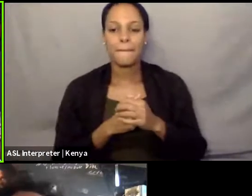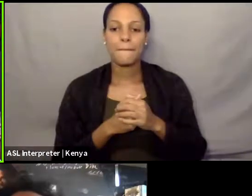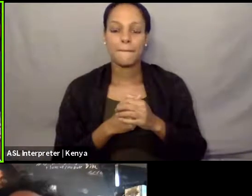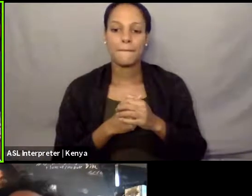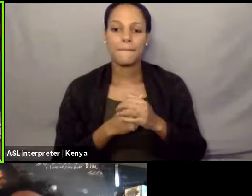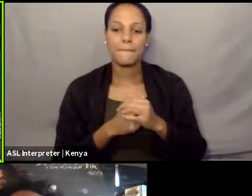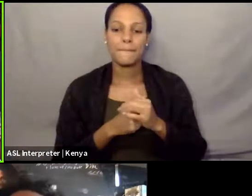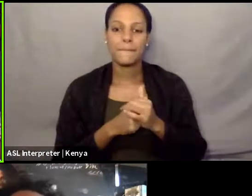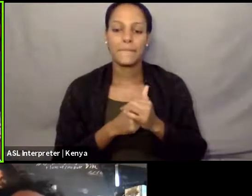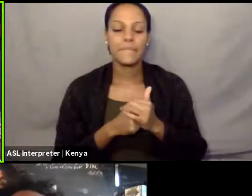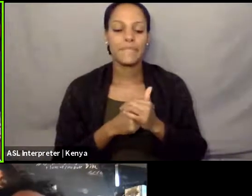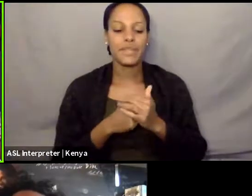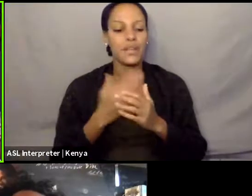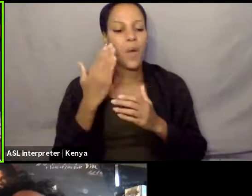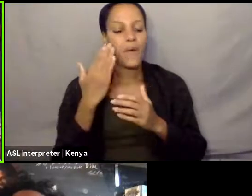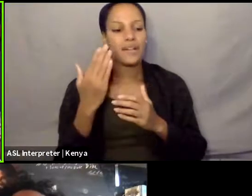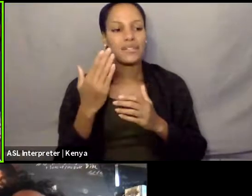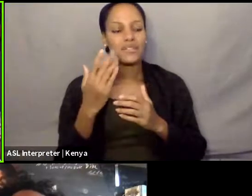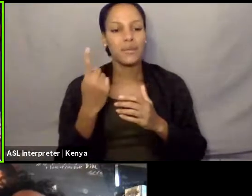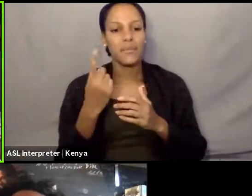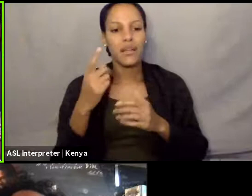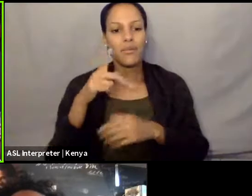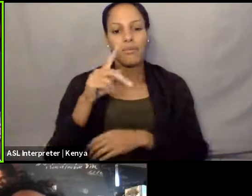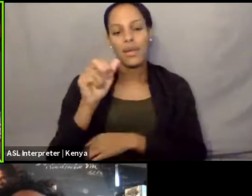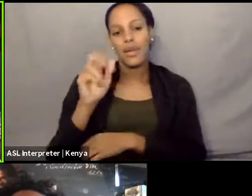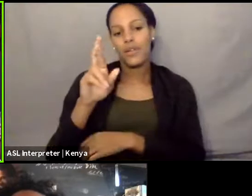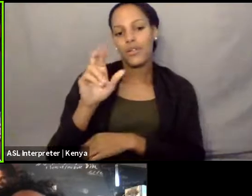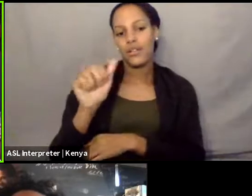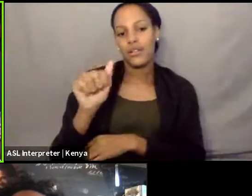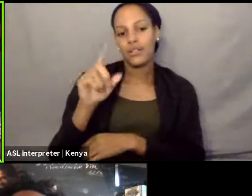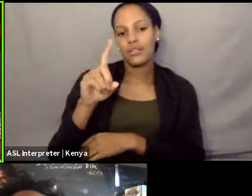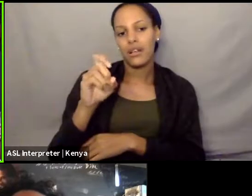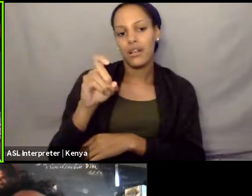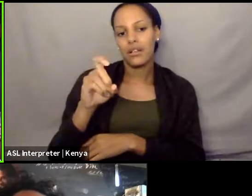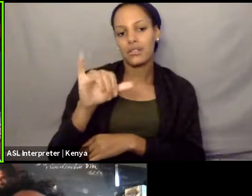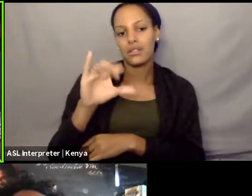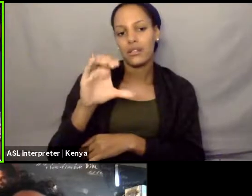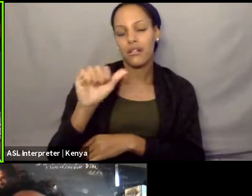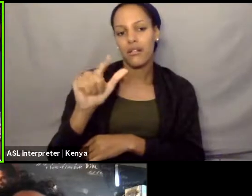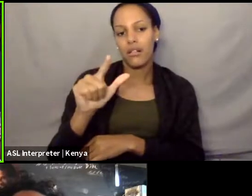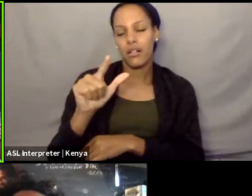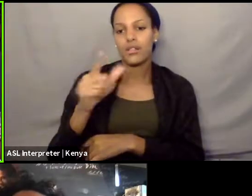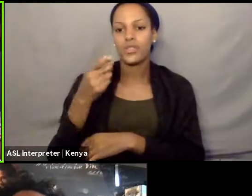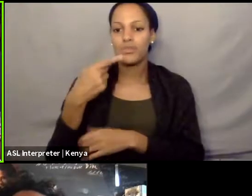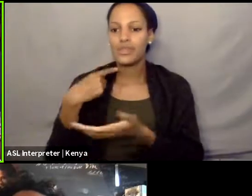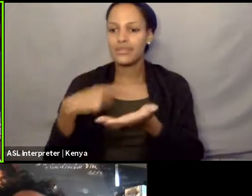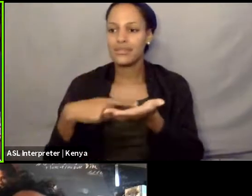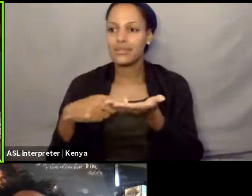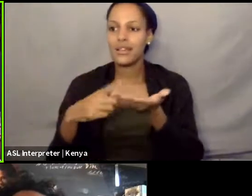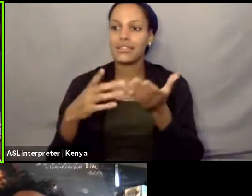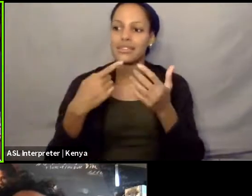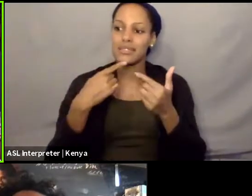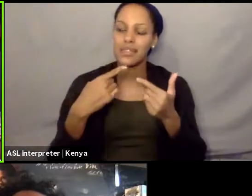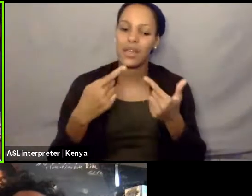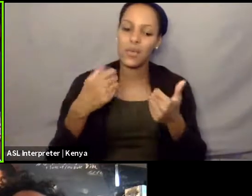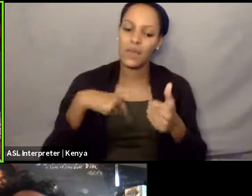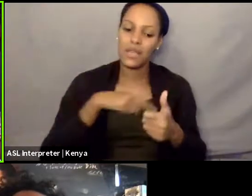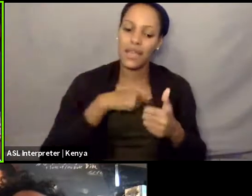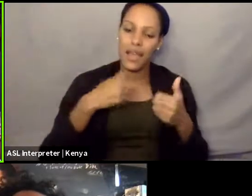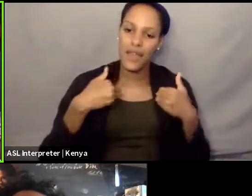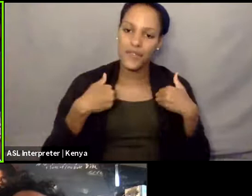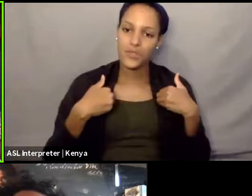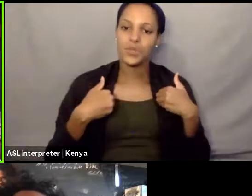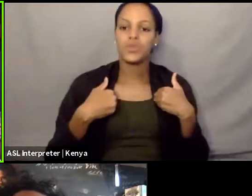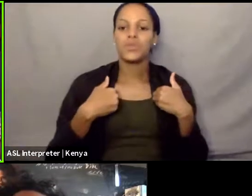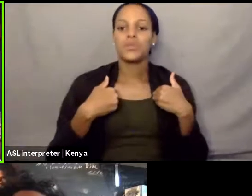There is something sort of paradoxical. And again, you've been speaking to this in it that that we have to